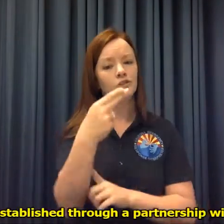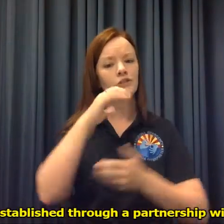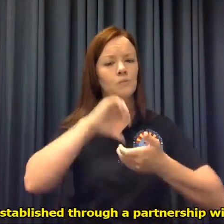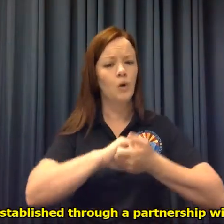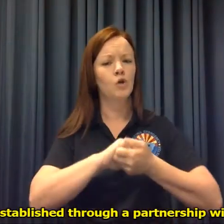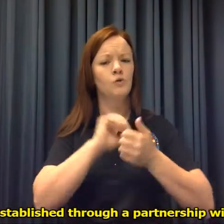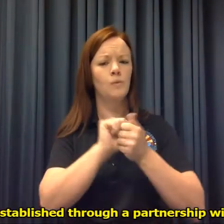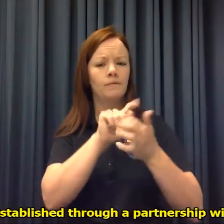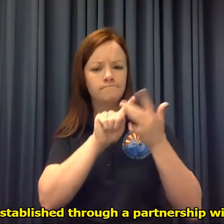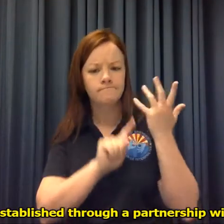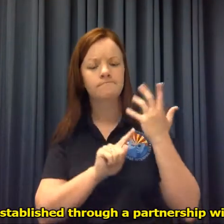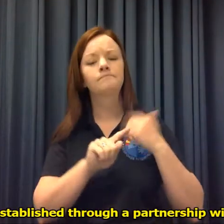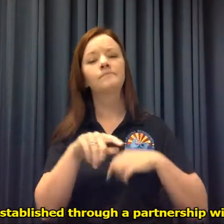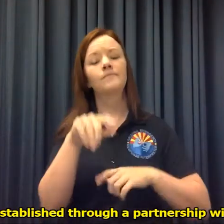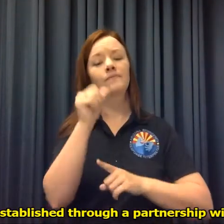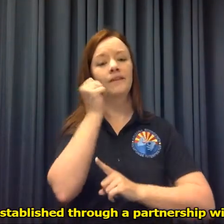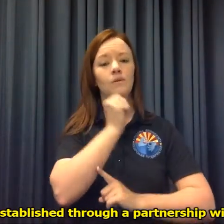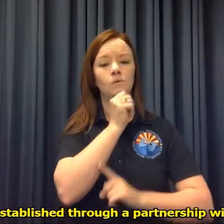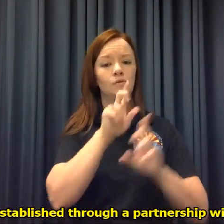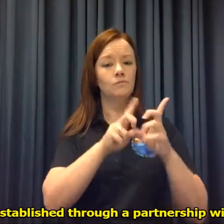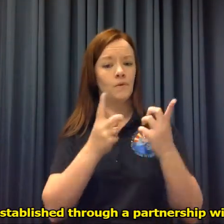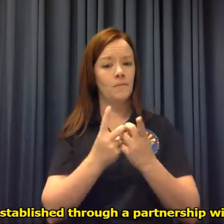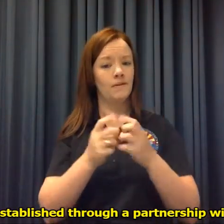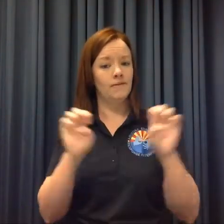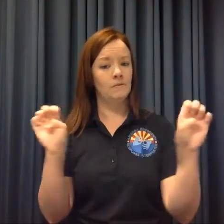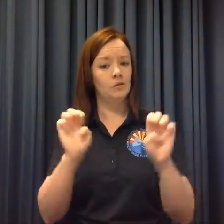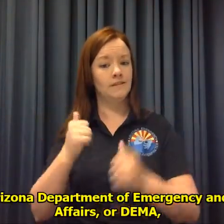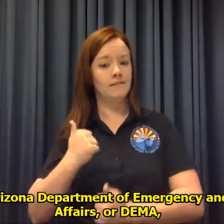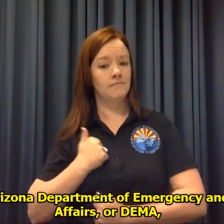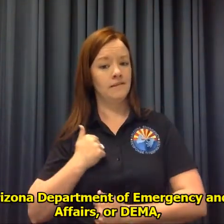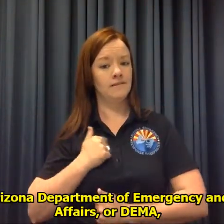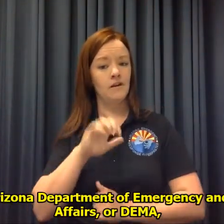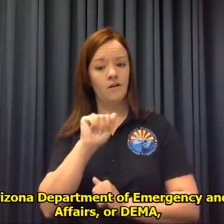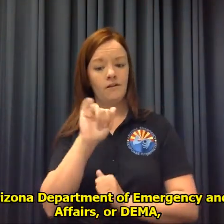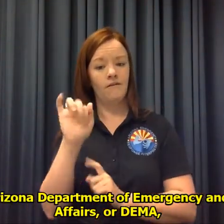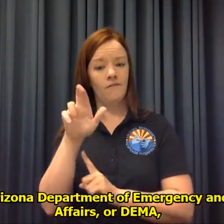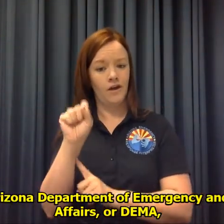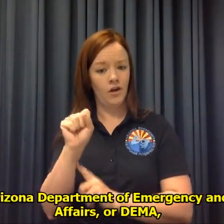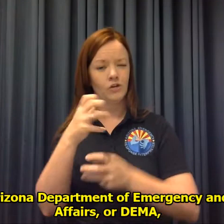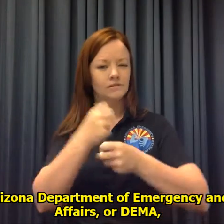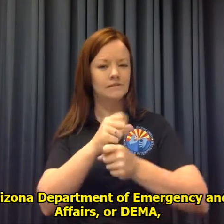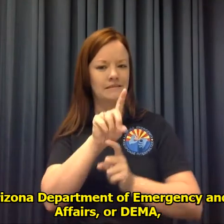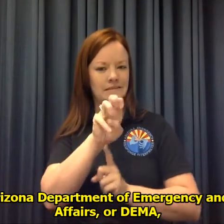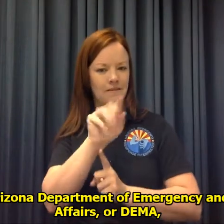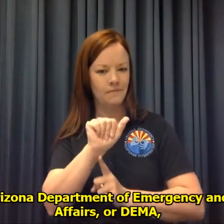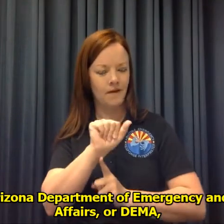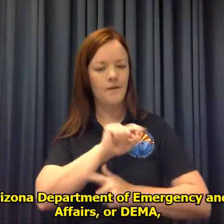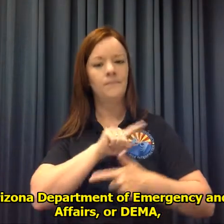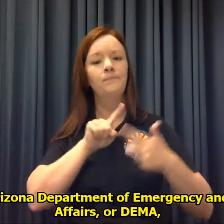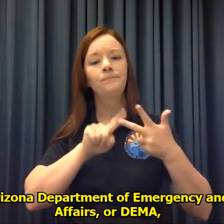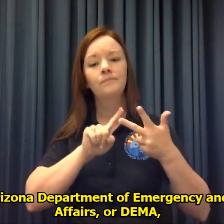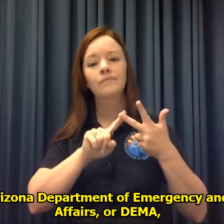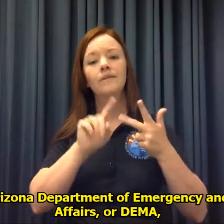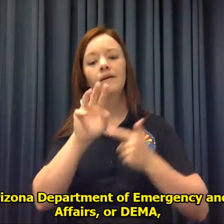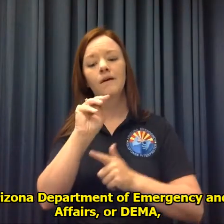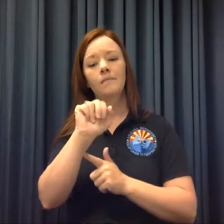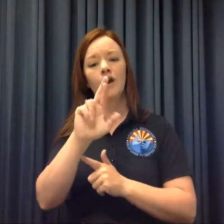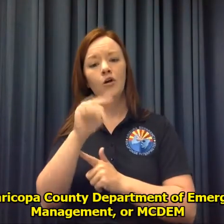ERIC was established through a partnership with ACDHH and the Arizona Department of Emergency and Military Affairs, or DEMA,